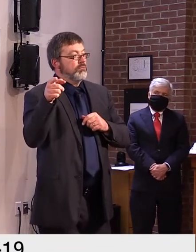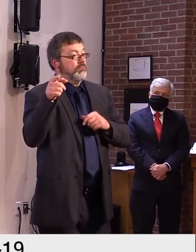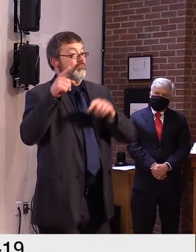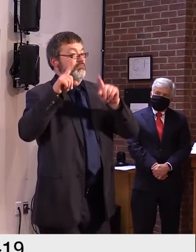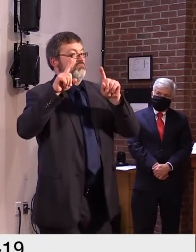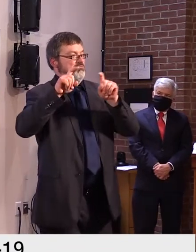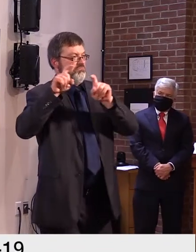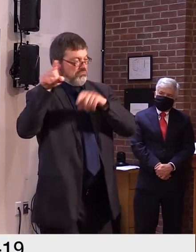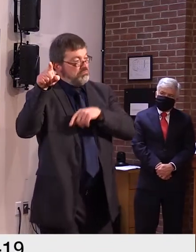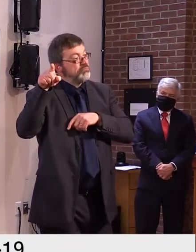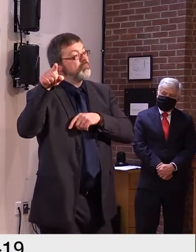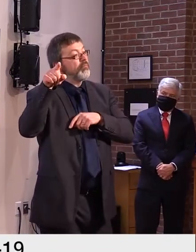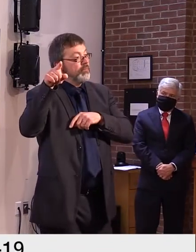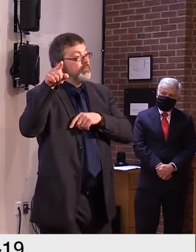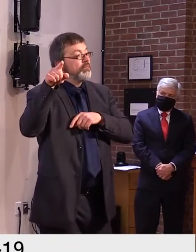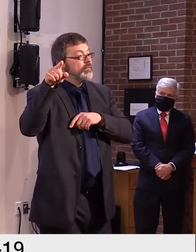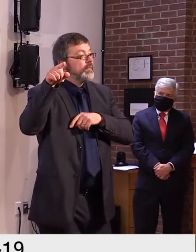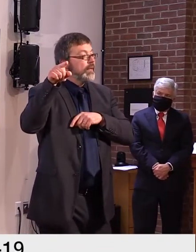but it hasn't as of today.